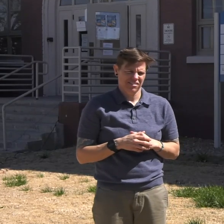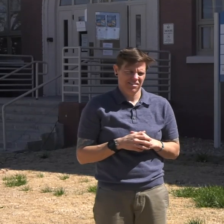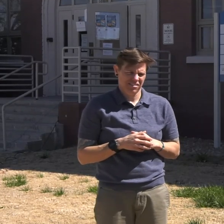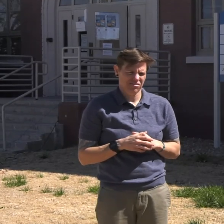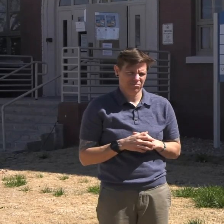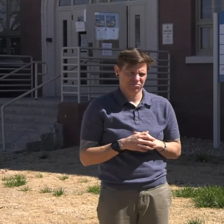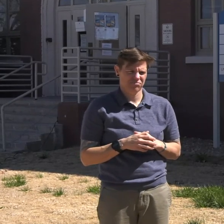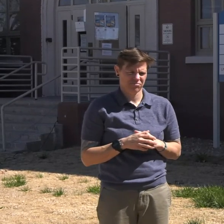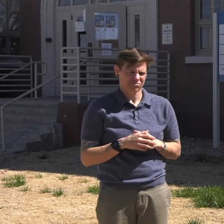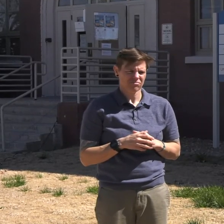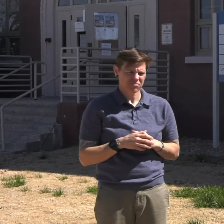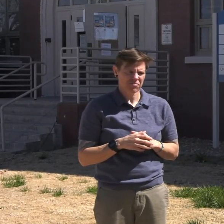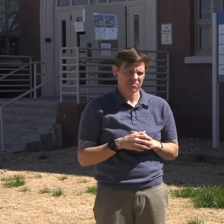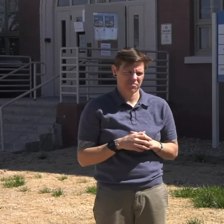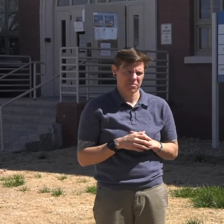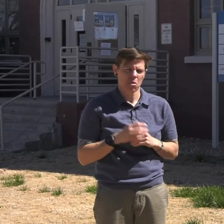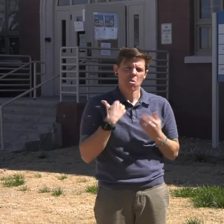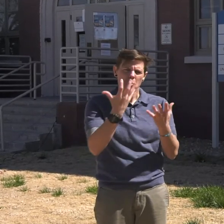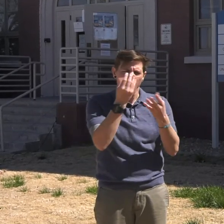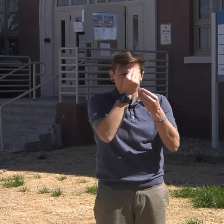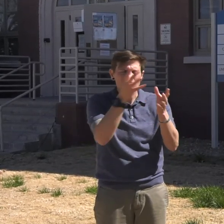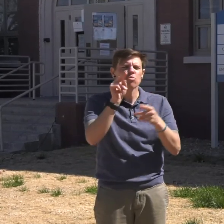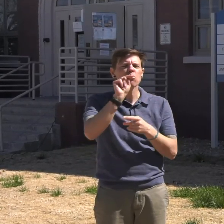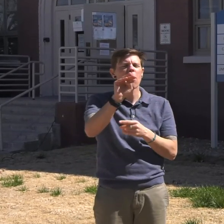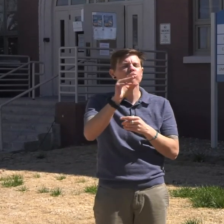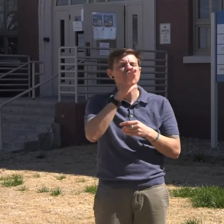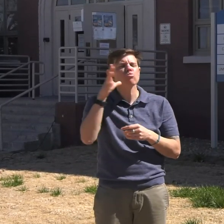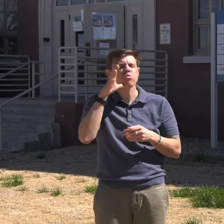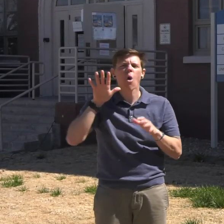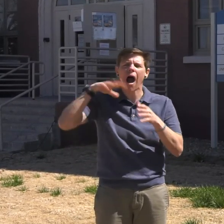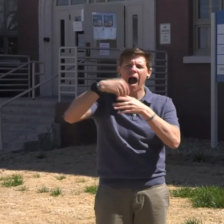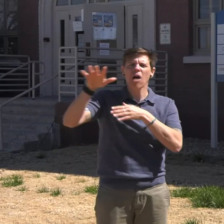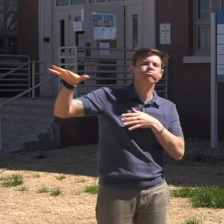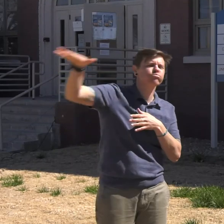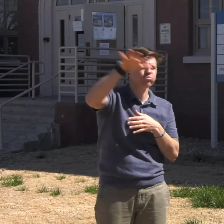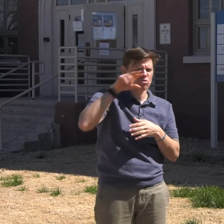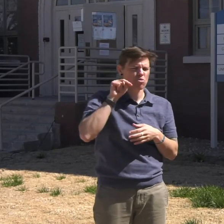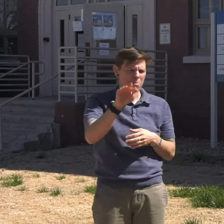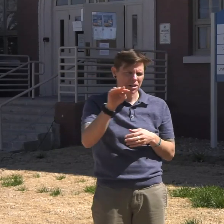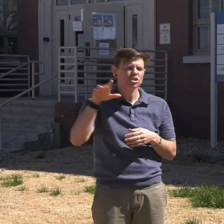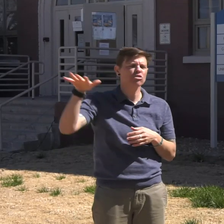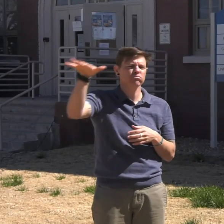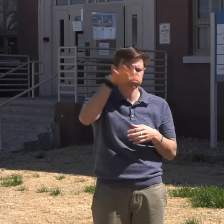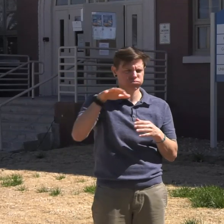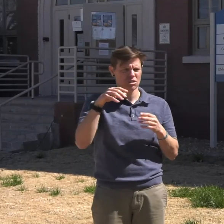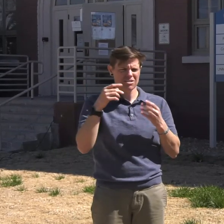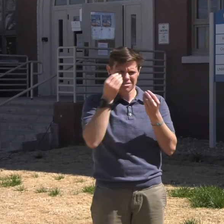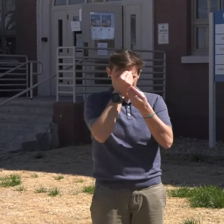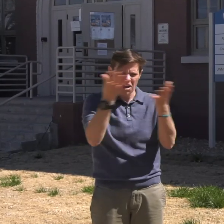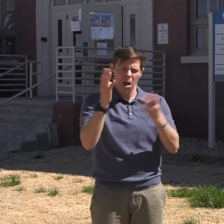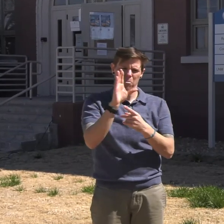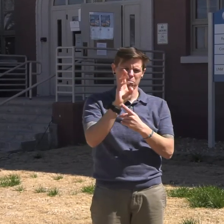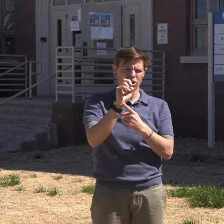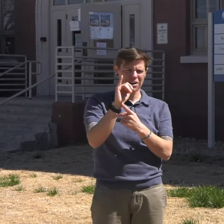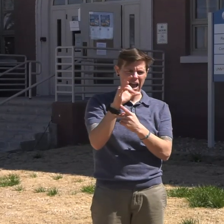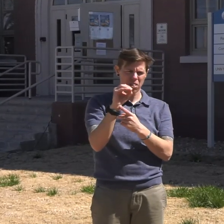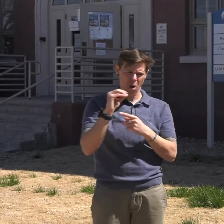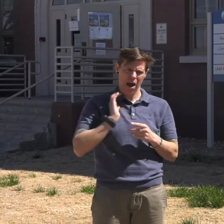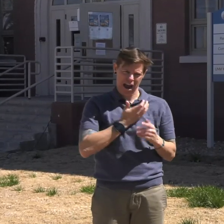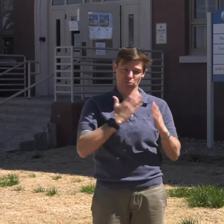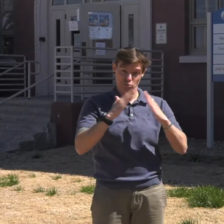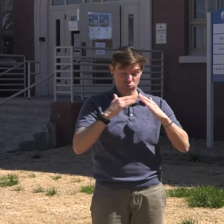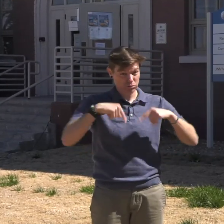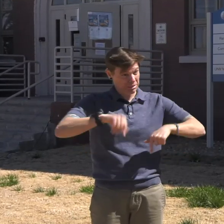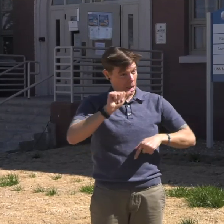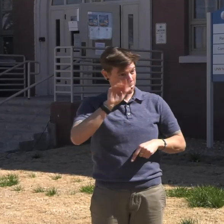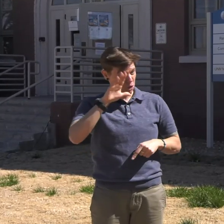Mexico, it's important for every Burqueño to know that our city is Chicago for New Mexico. It is Denver for